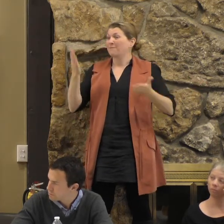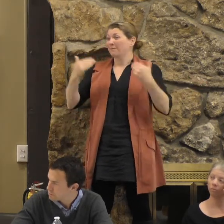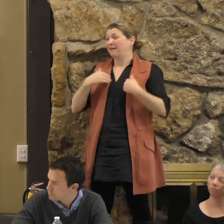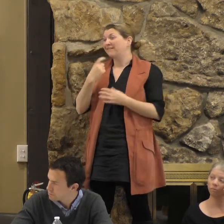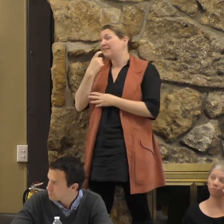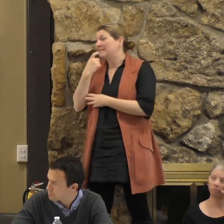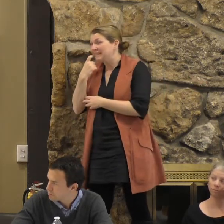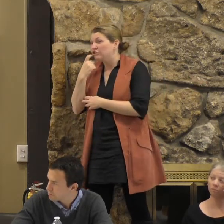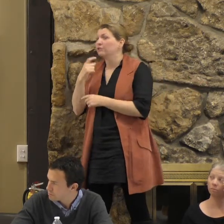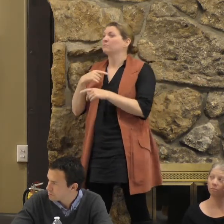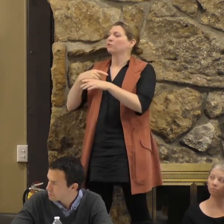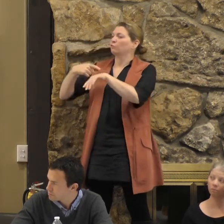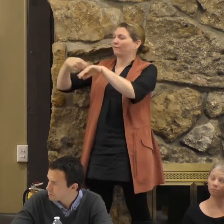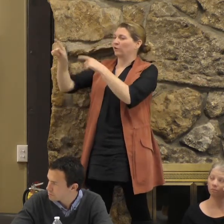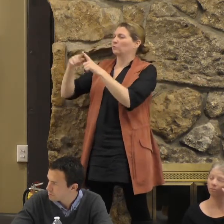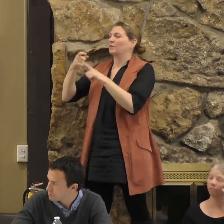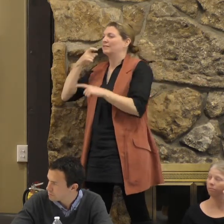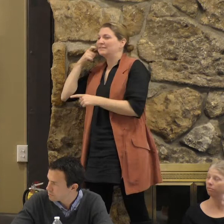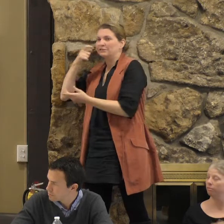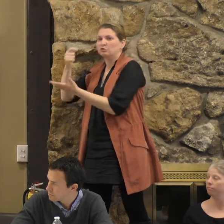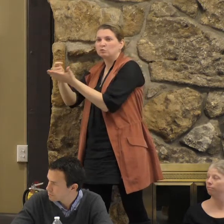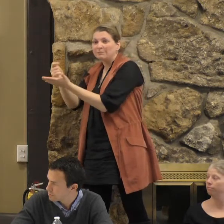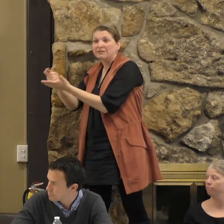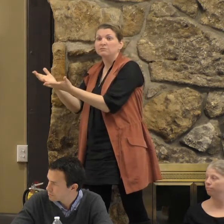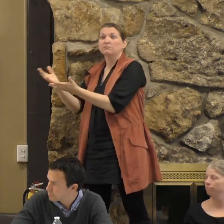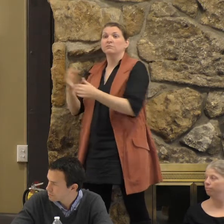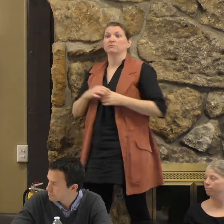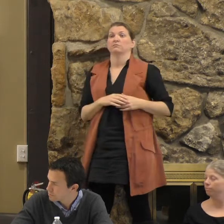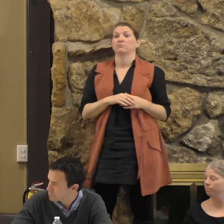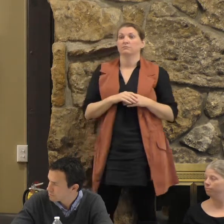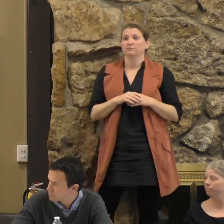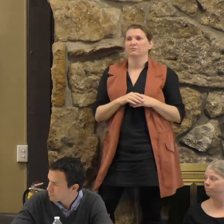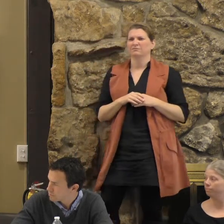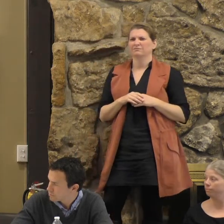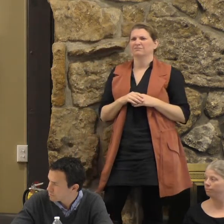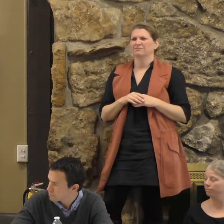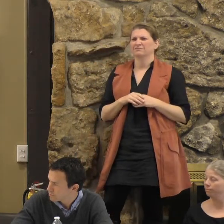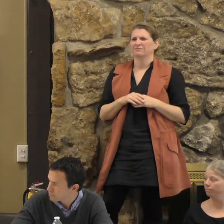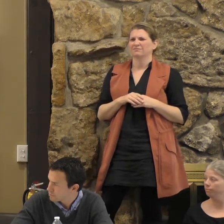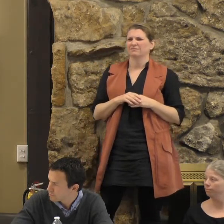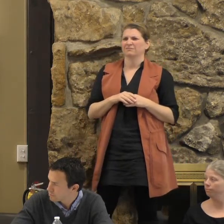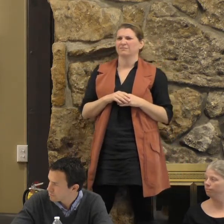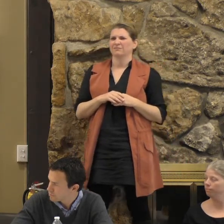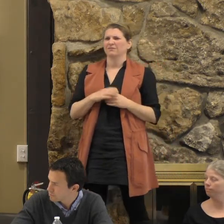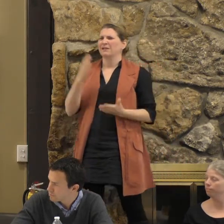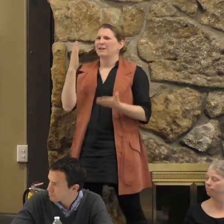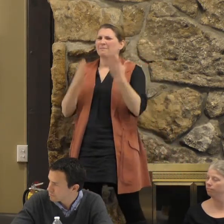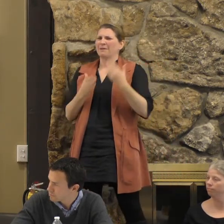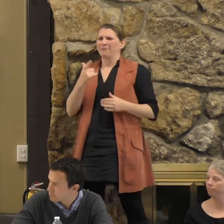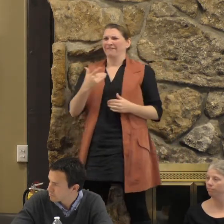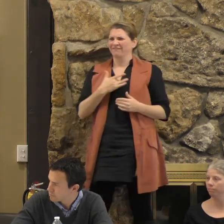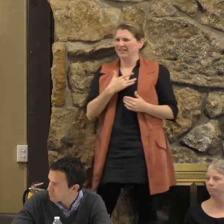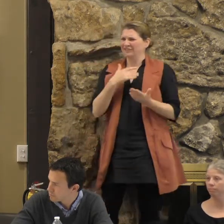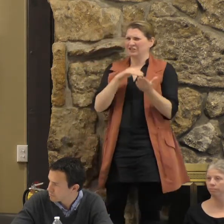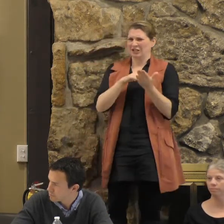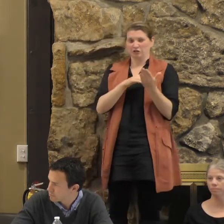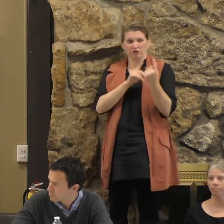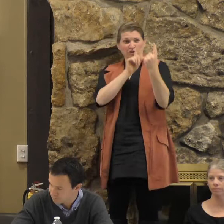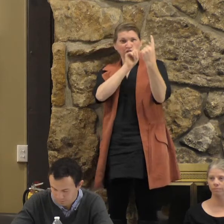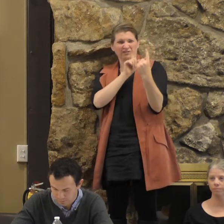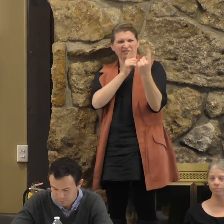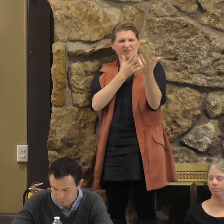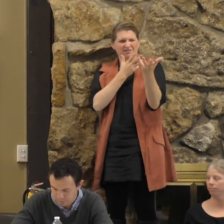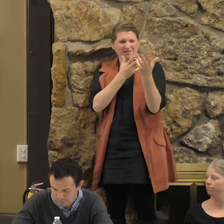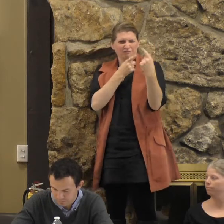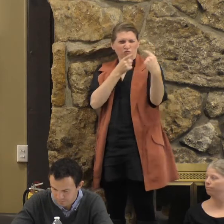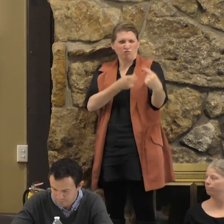as a liaison between you and your doctors. We also can attend doctor's appointments with our members if